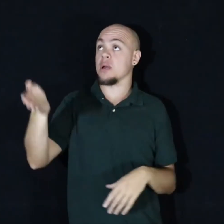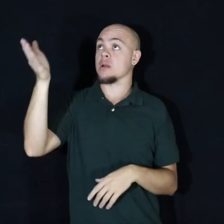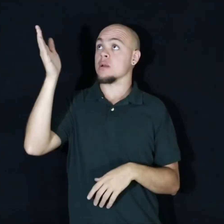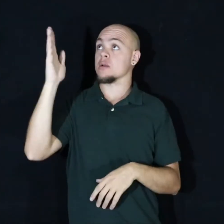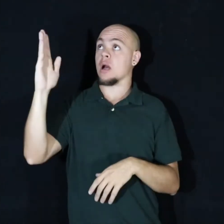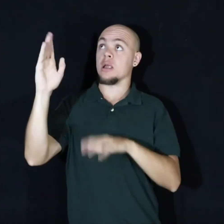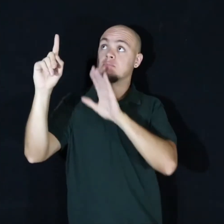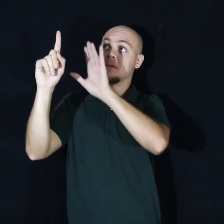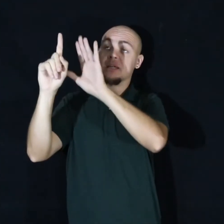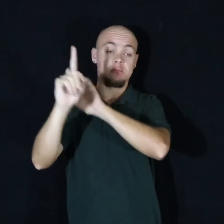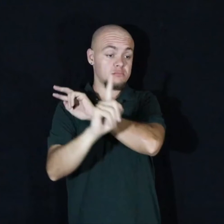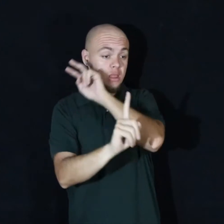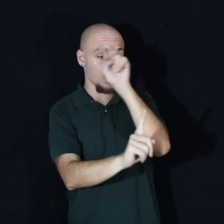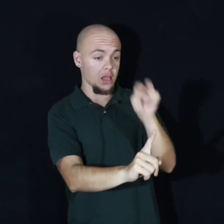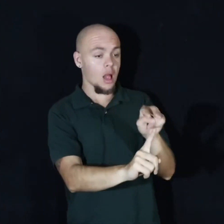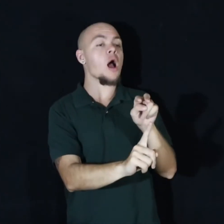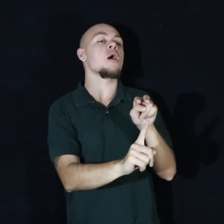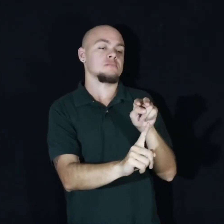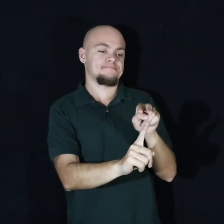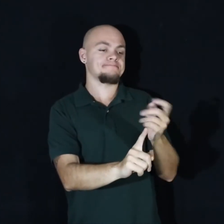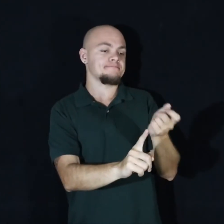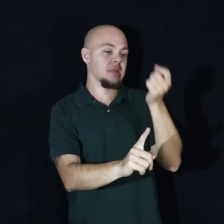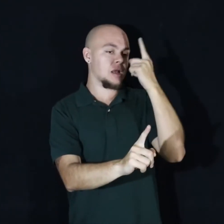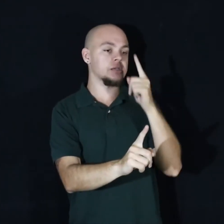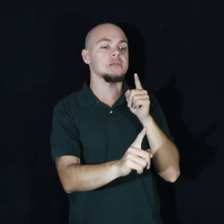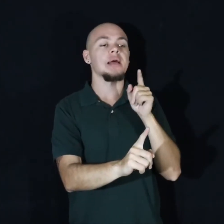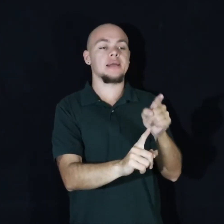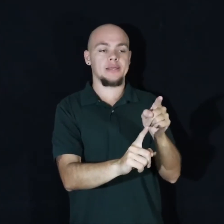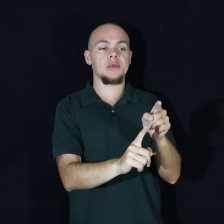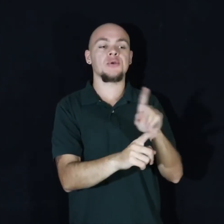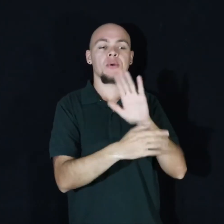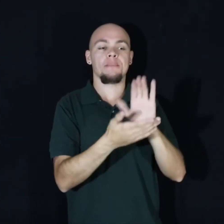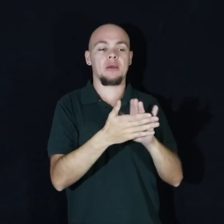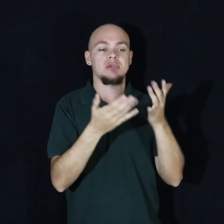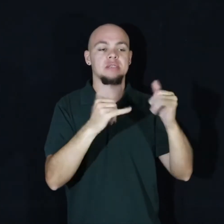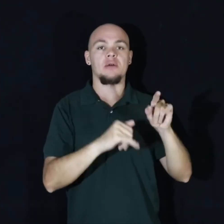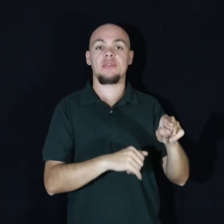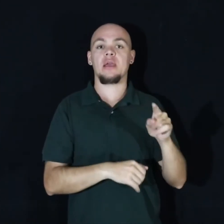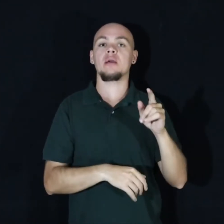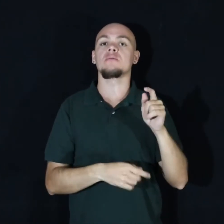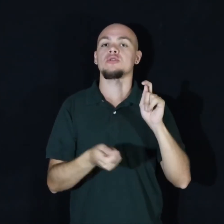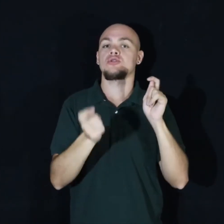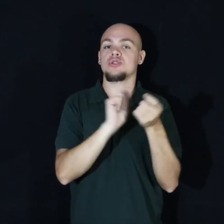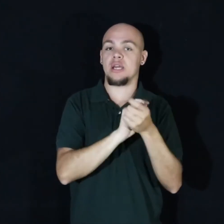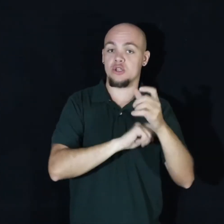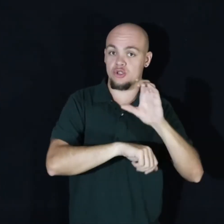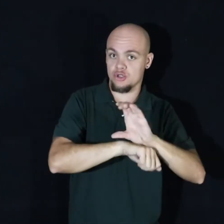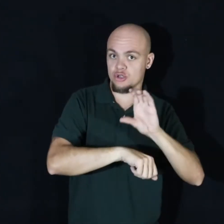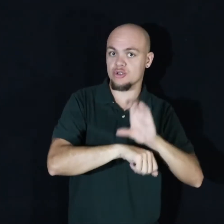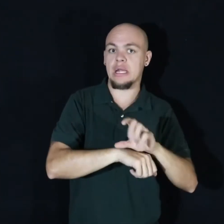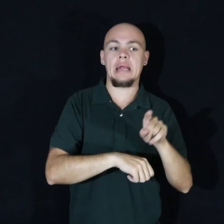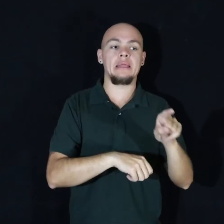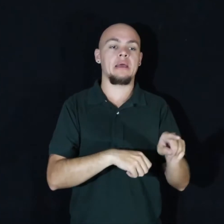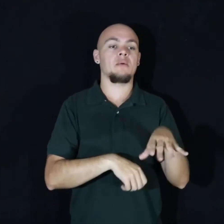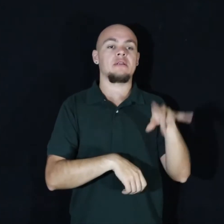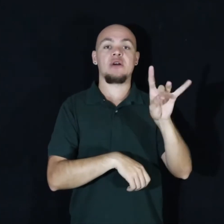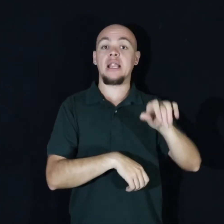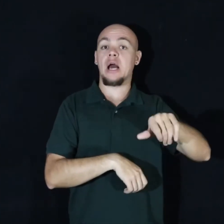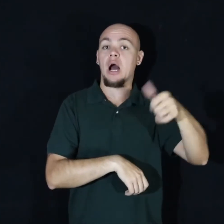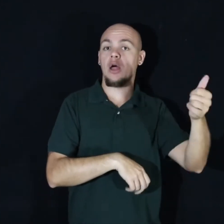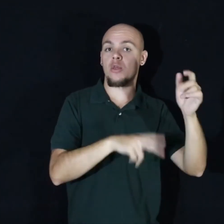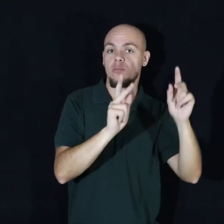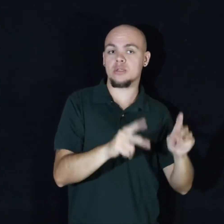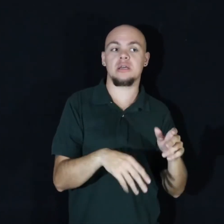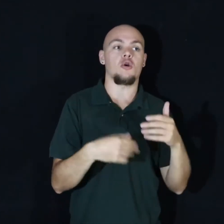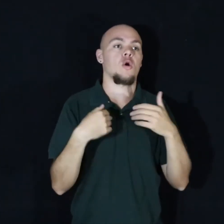you went through a legal divorce in the eyes of God, you're still married. And to marry somebody else would mean that you're living in adultery. You know what they would do? They would change churches.